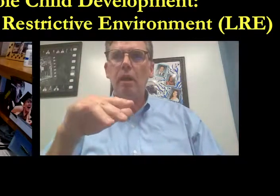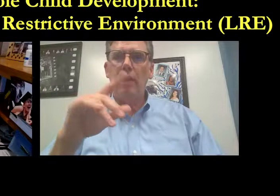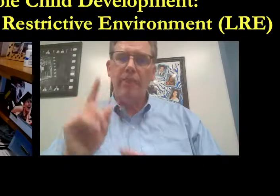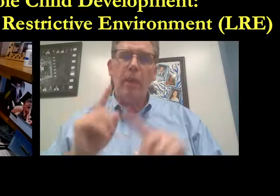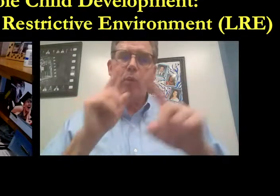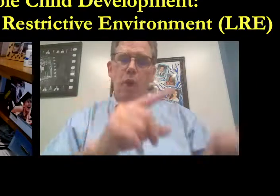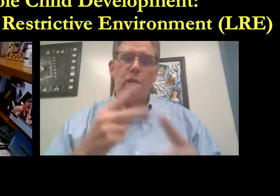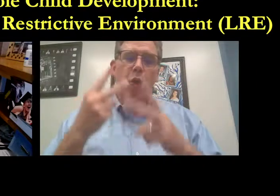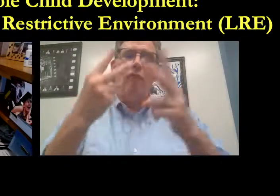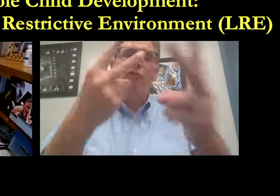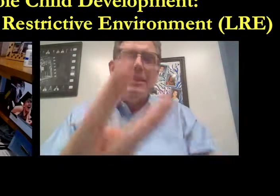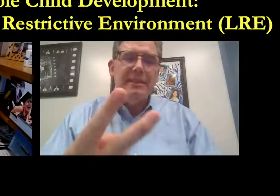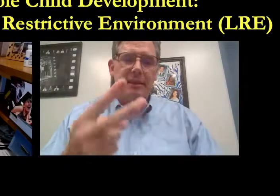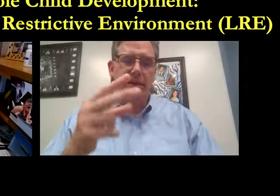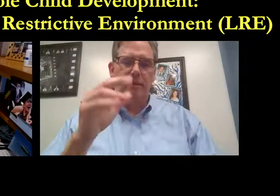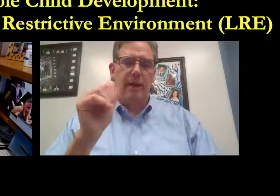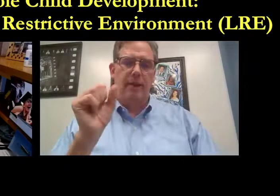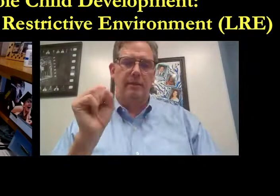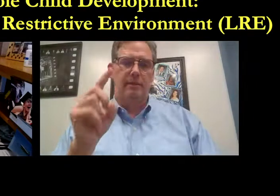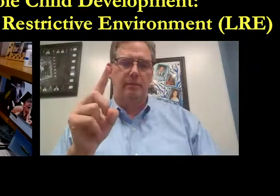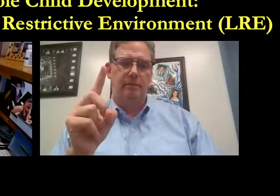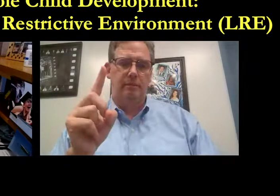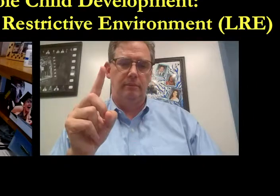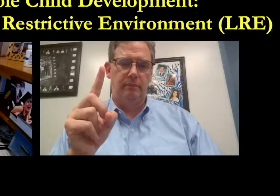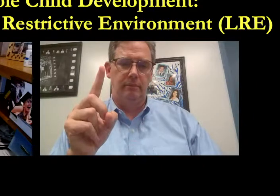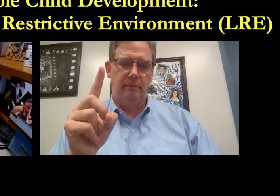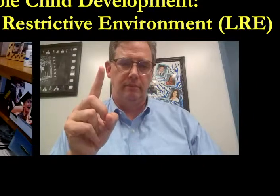my brother's name is Paul. I remember my parents